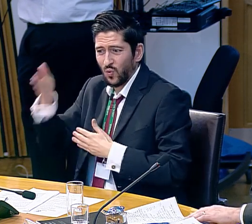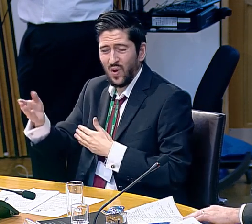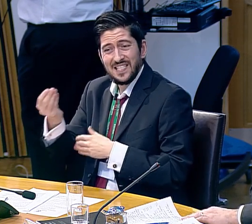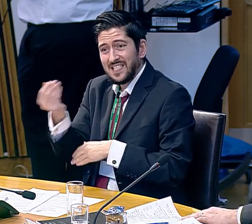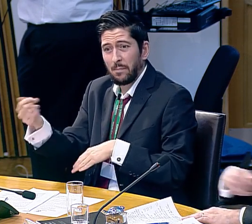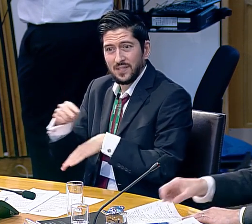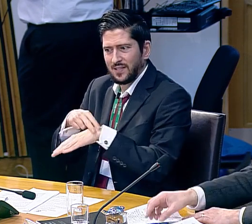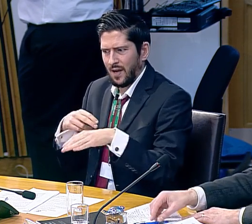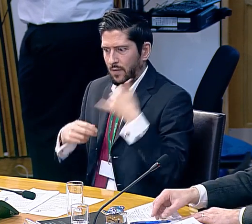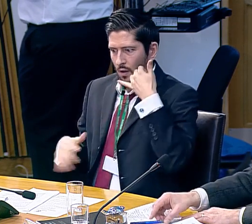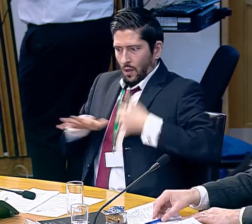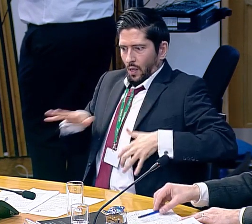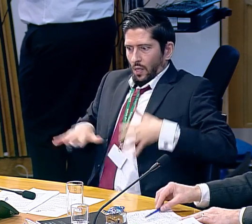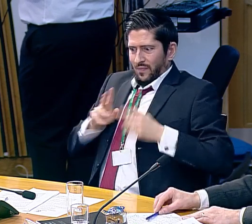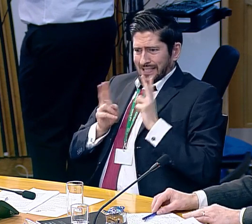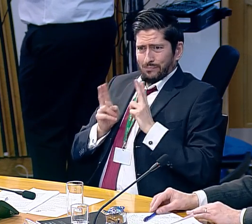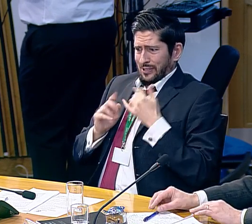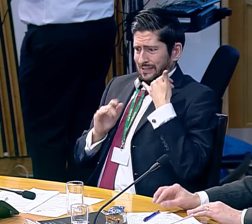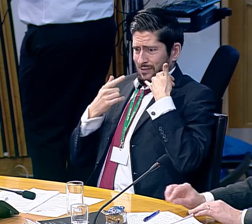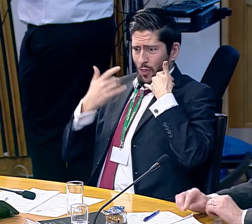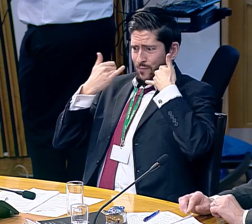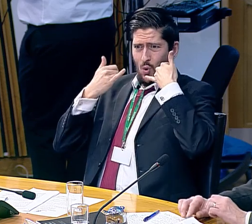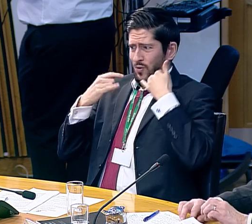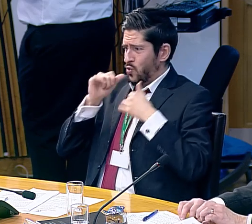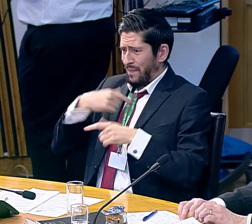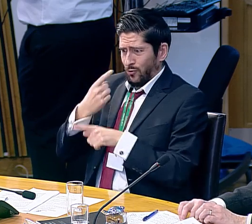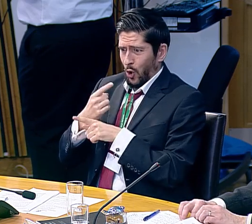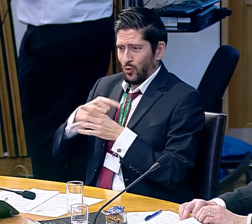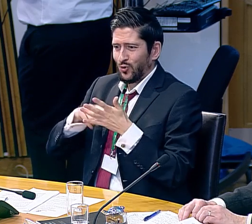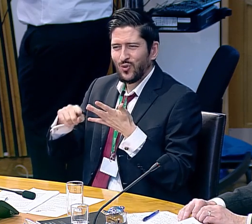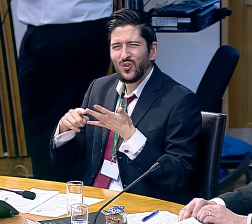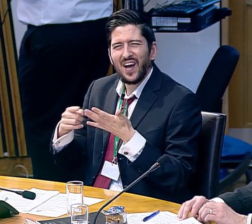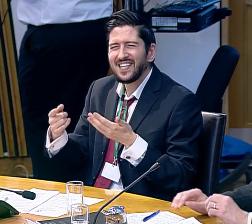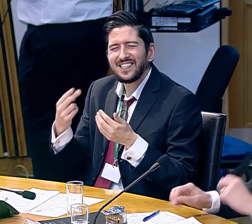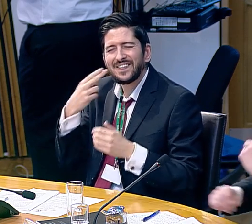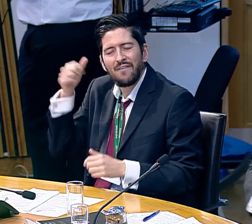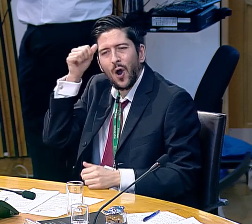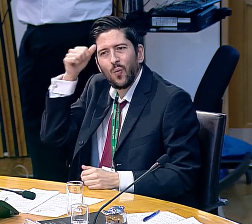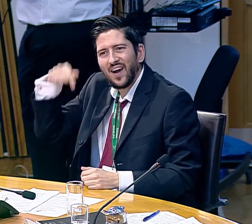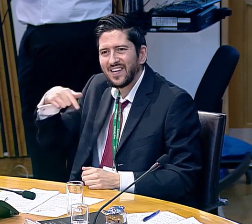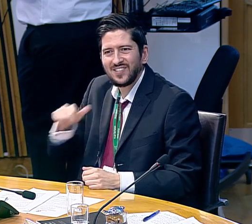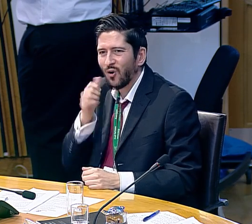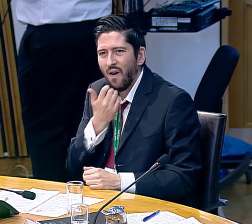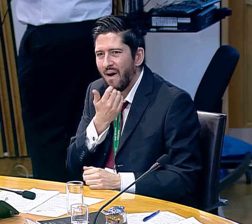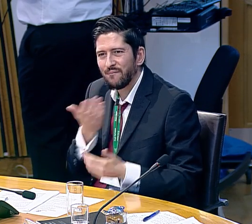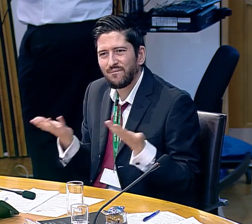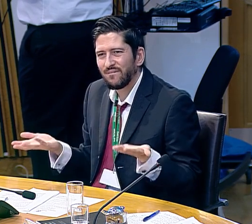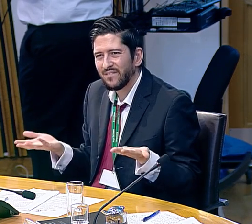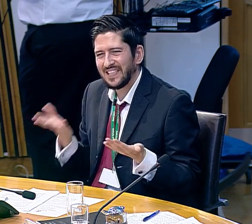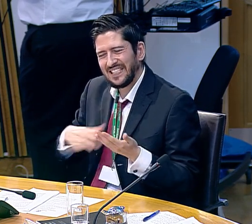call to somebody. You'd need somebody to interpret that phone call for you and so on. And then the people on the receiving